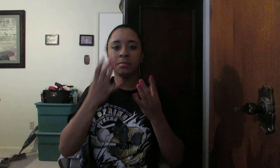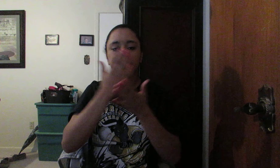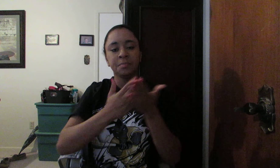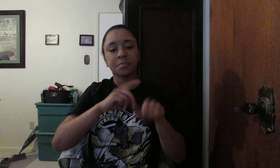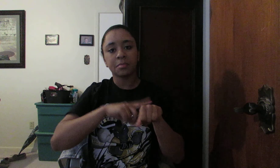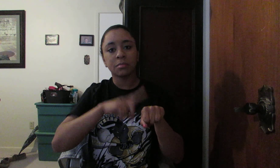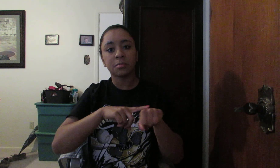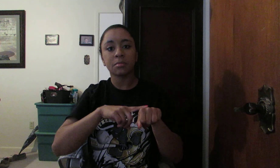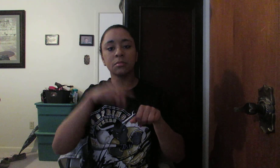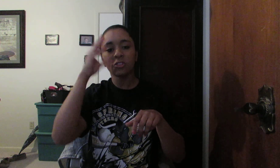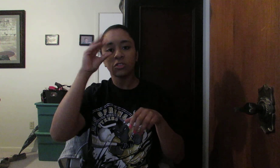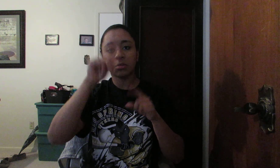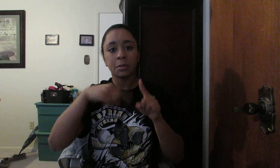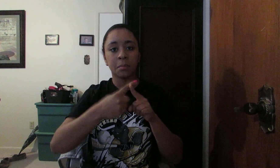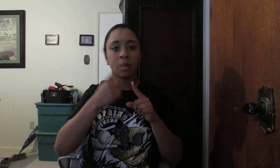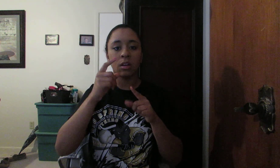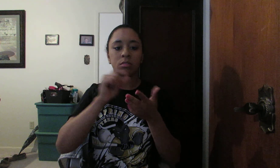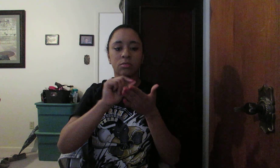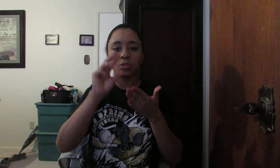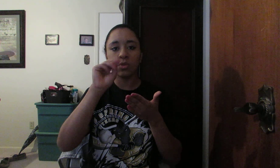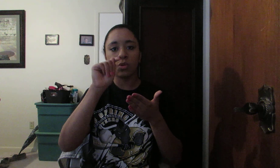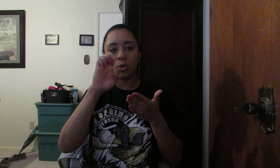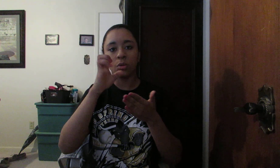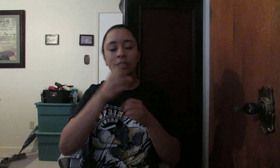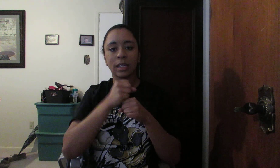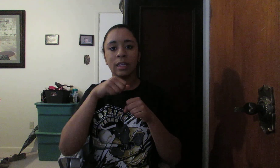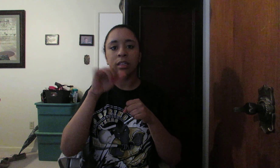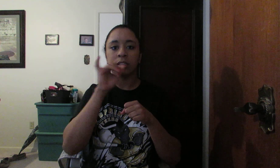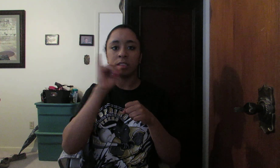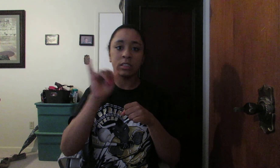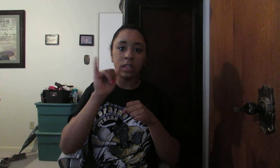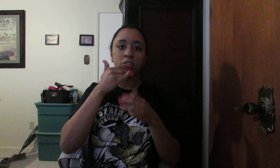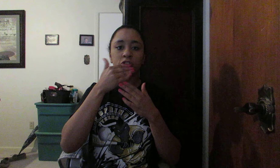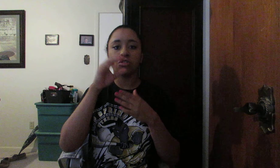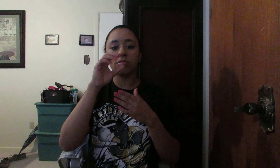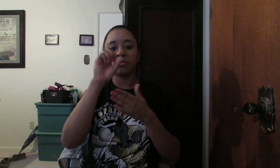time learning about what note taking is like, what a good strategy there is, we can.